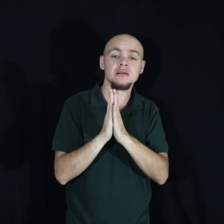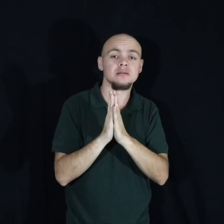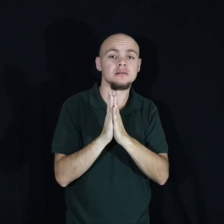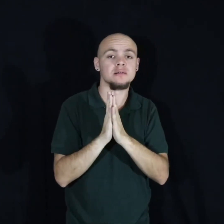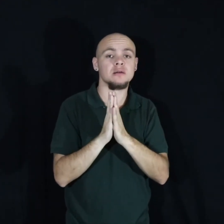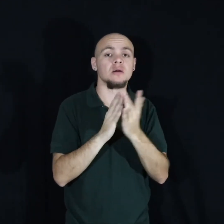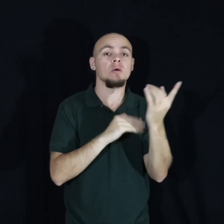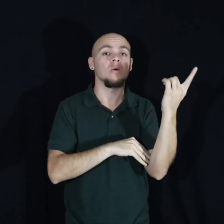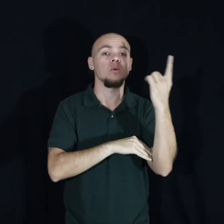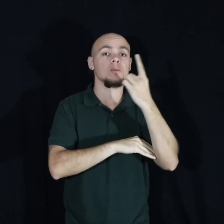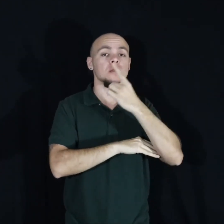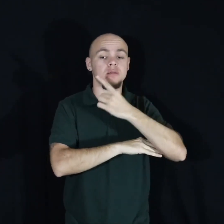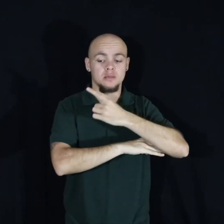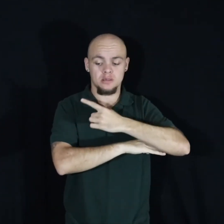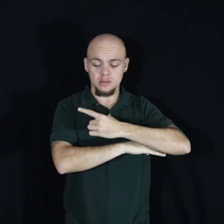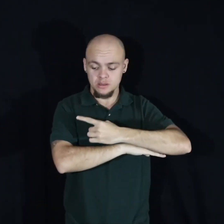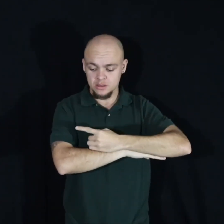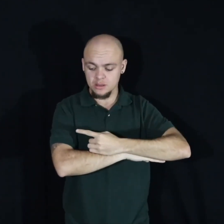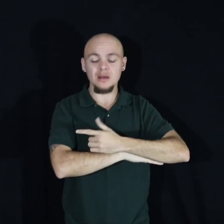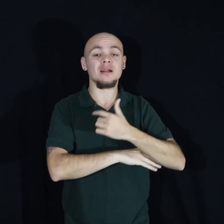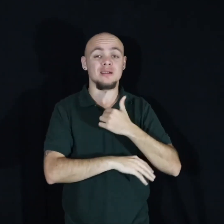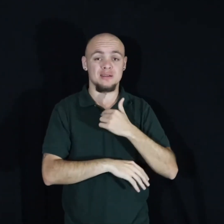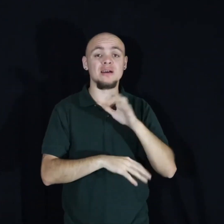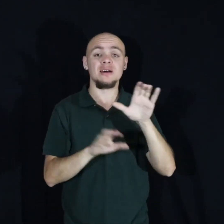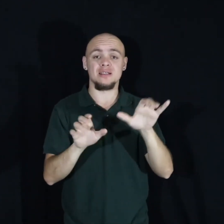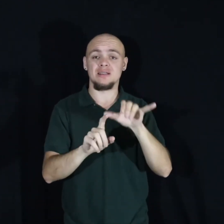Then one day, I did.